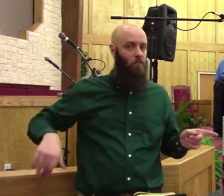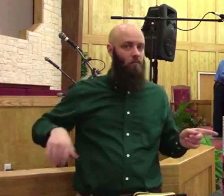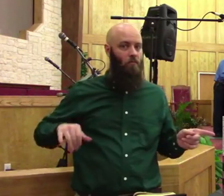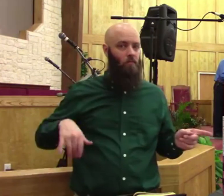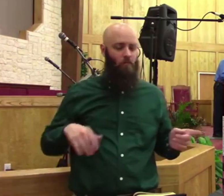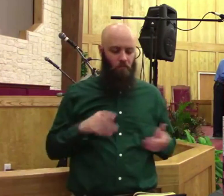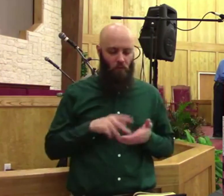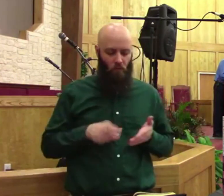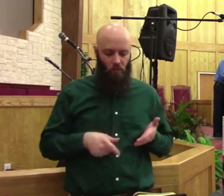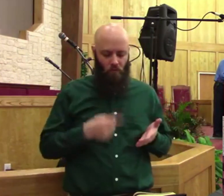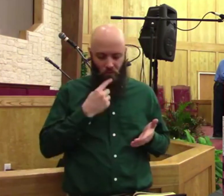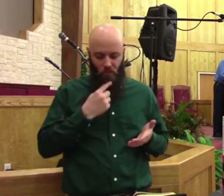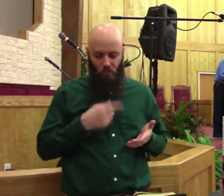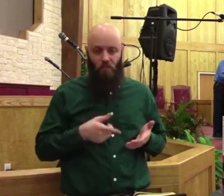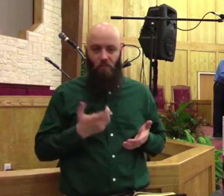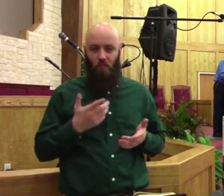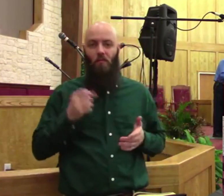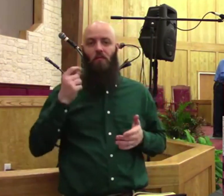A proud city,